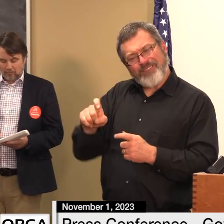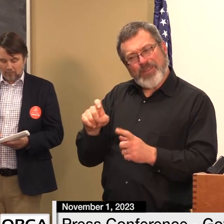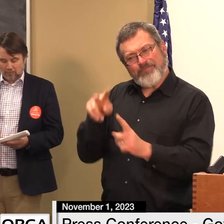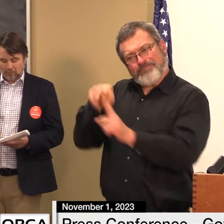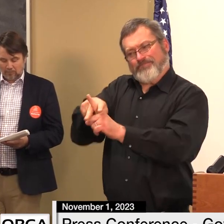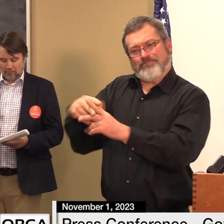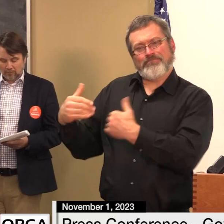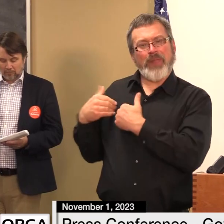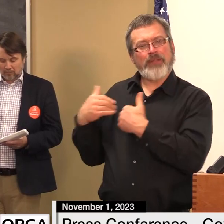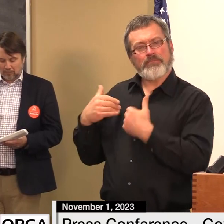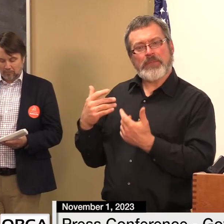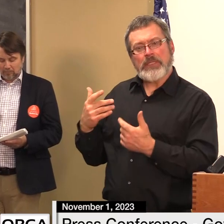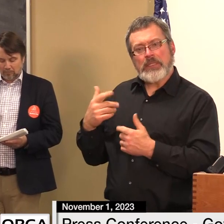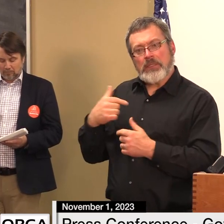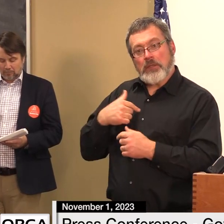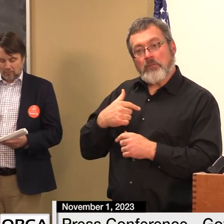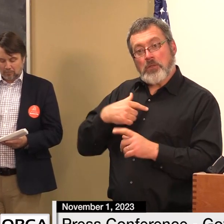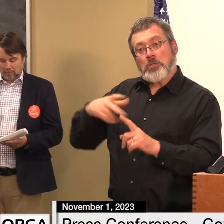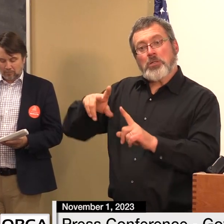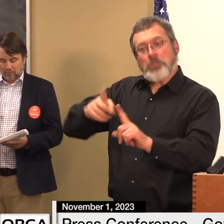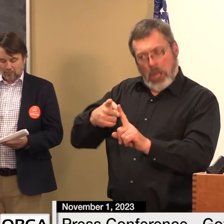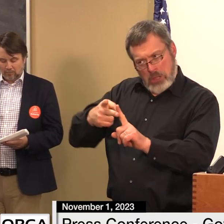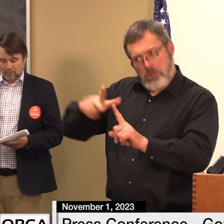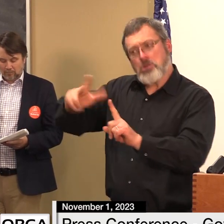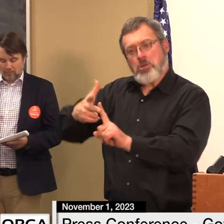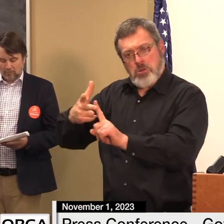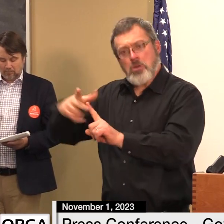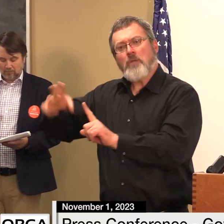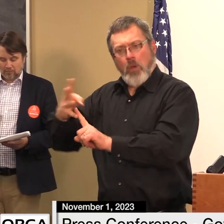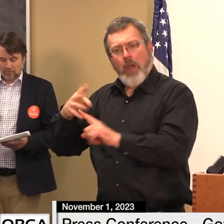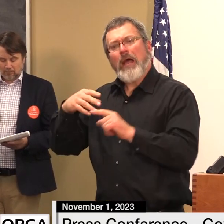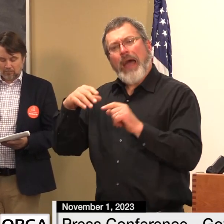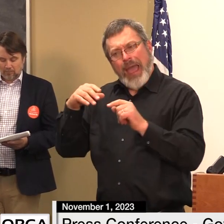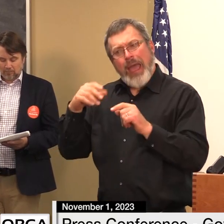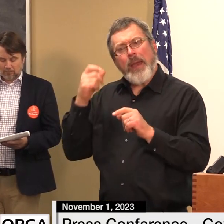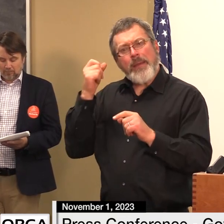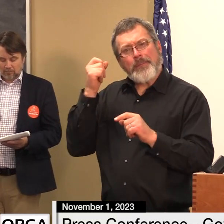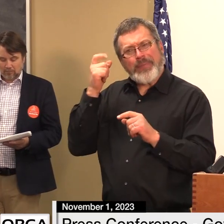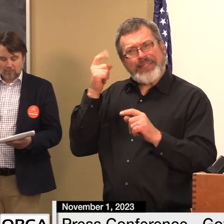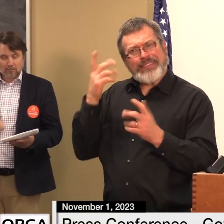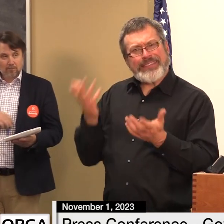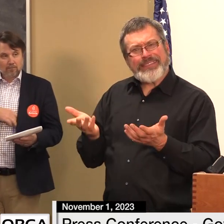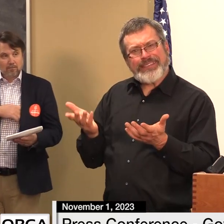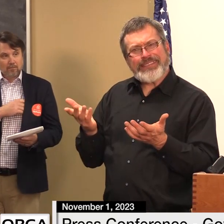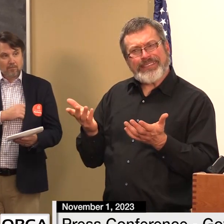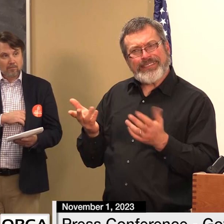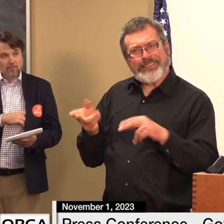third, fourth, I guess, decisions.